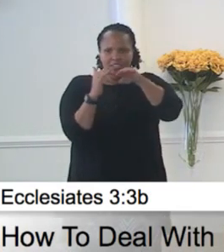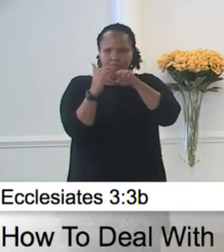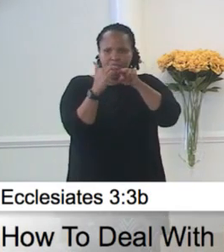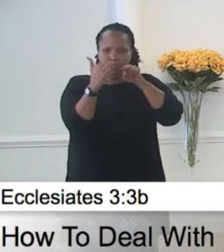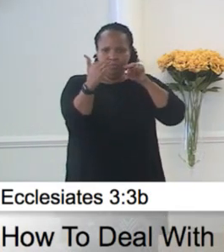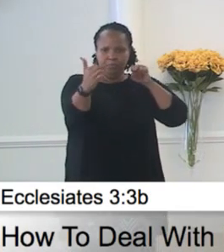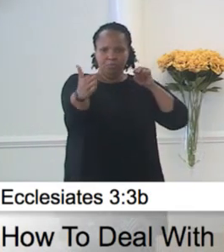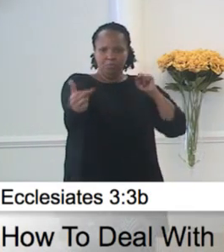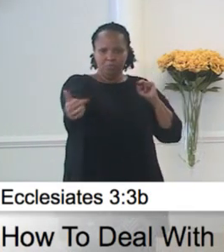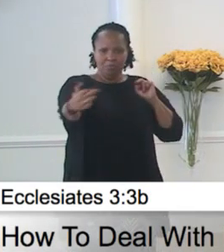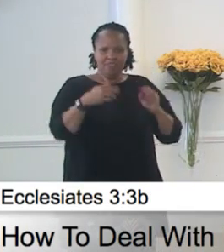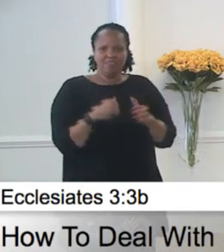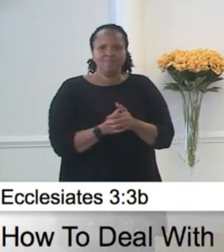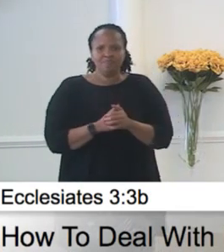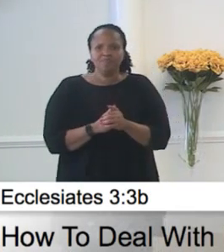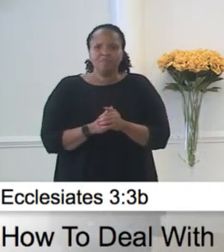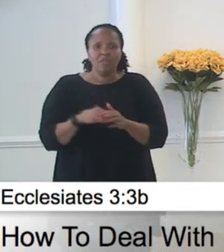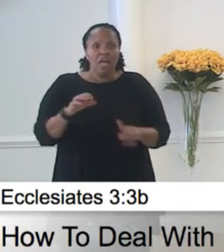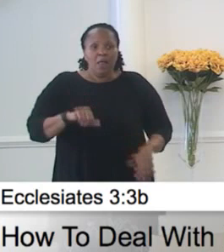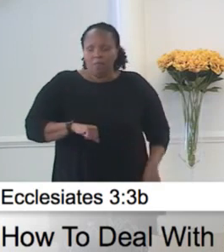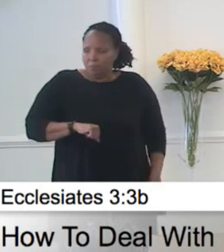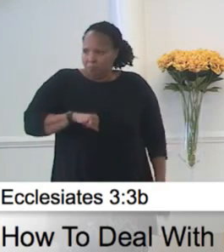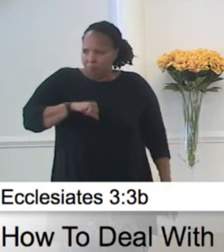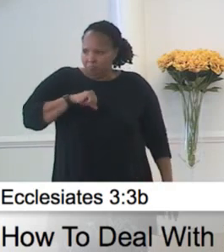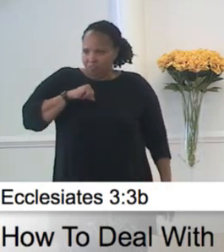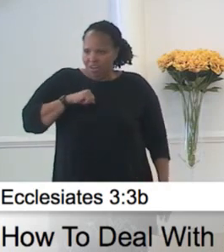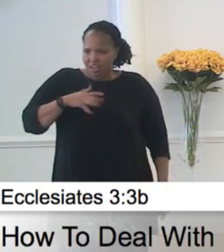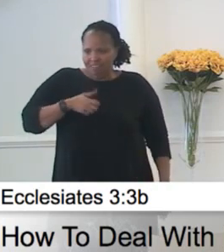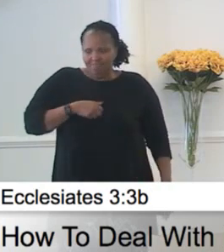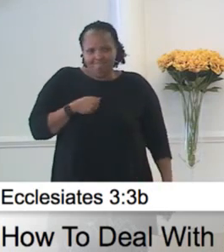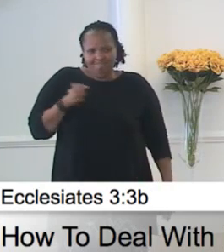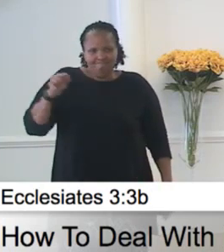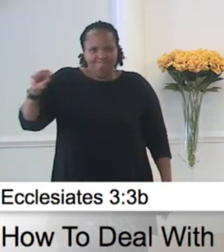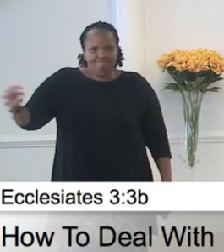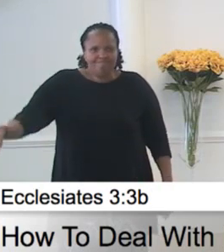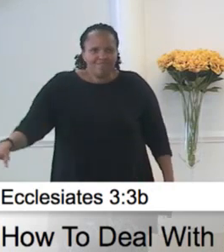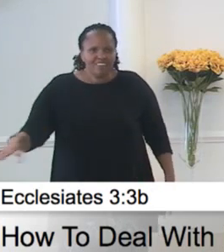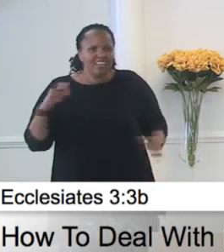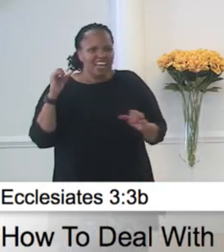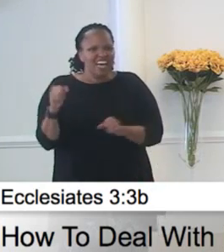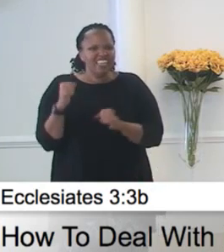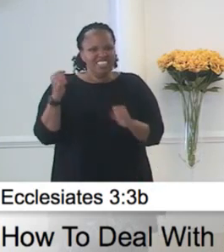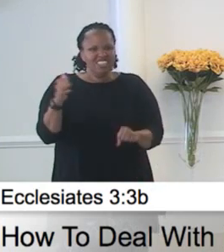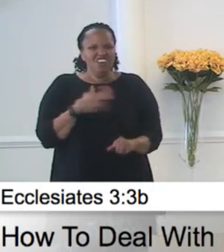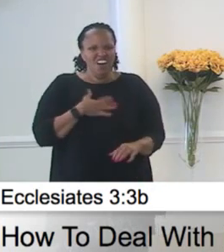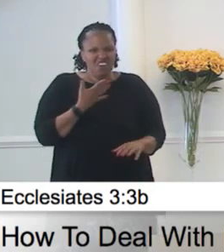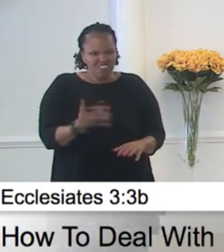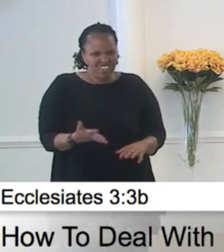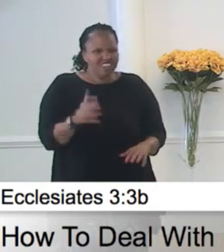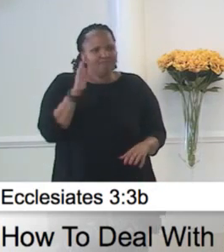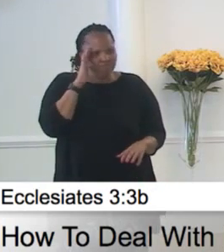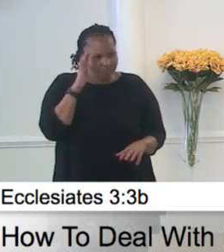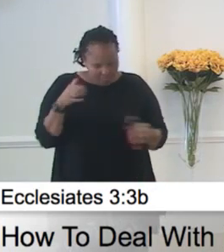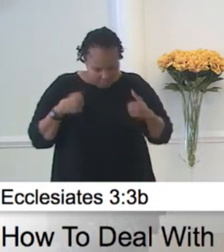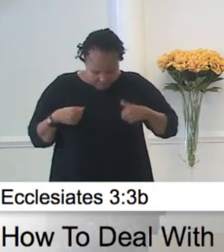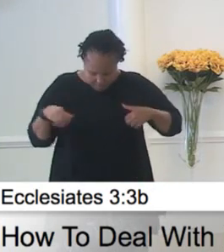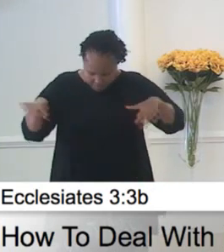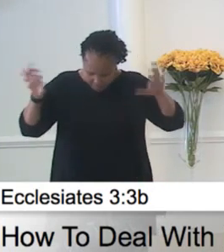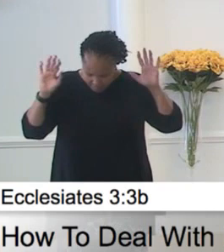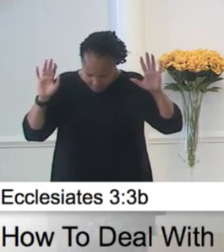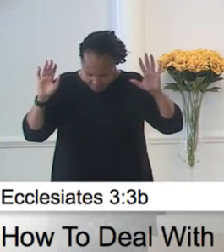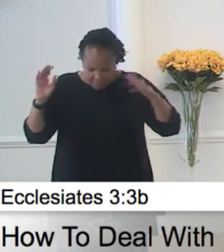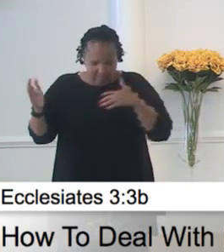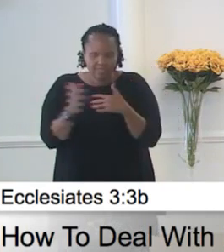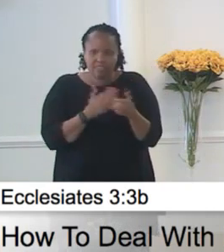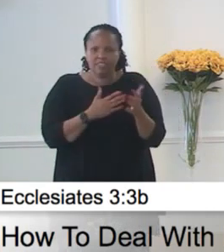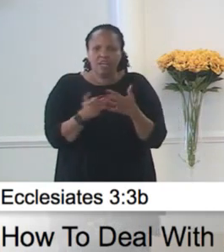He'll dislodge the pride. He will cause the strong will to surrender. Whether